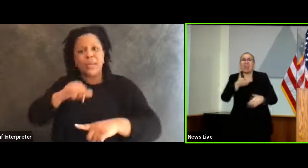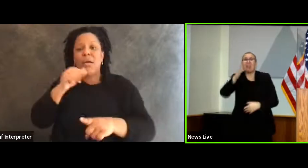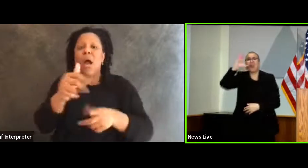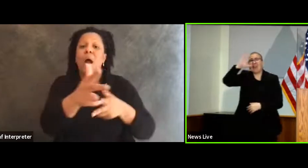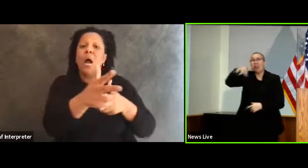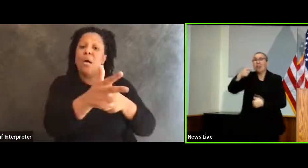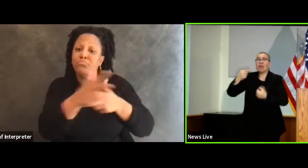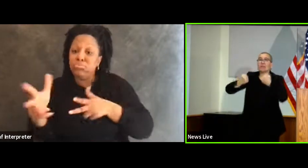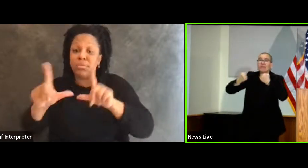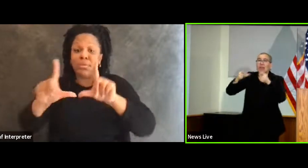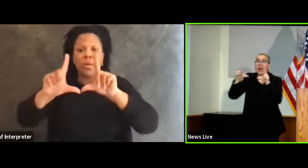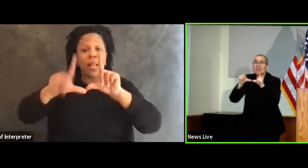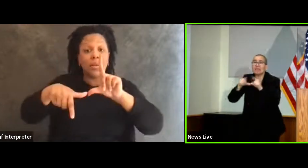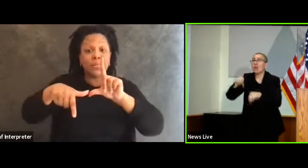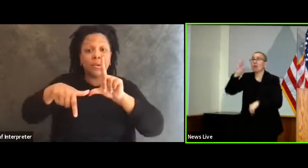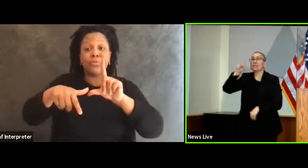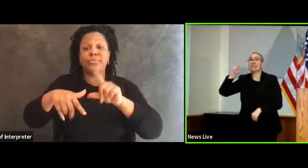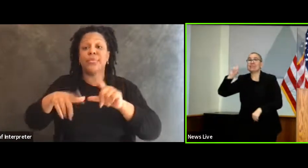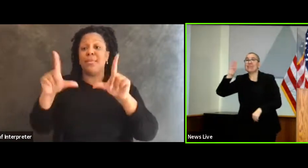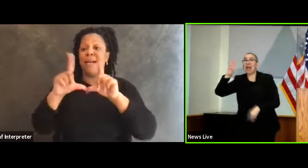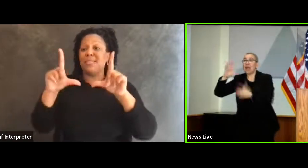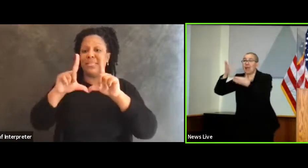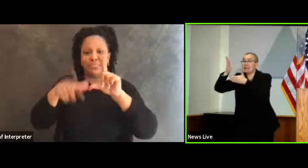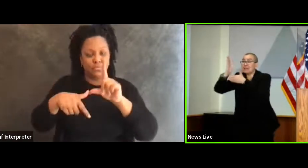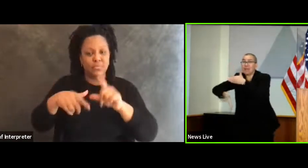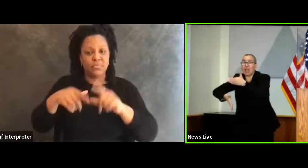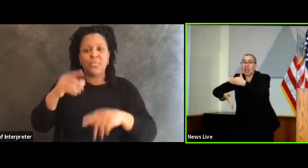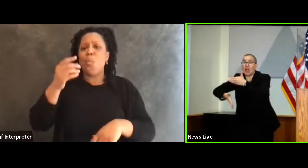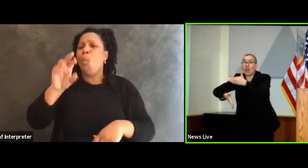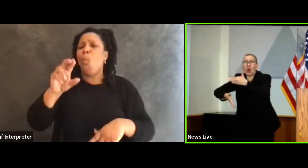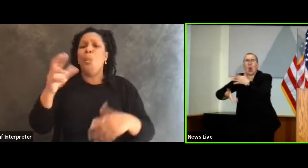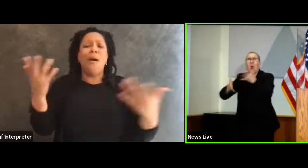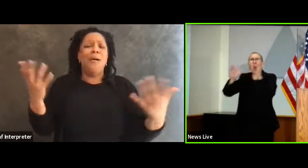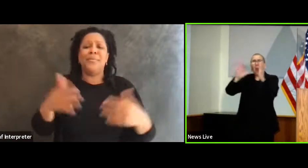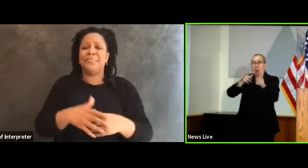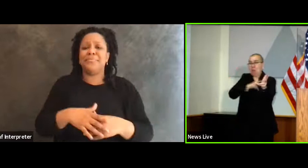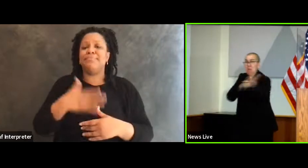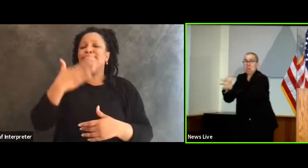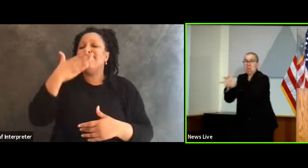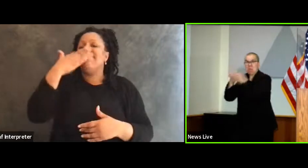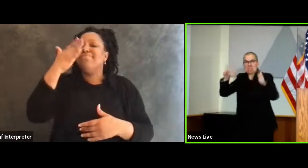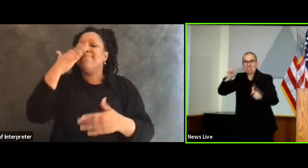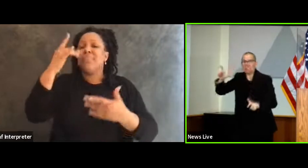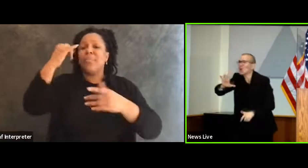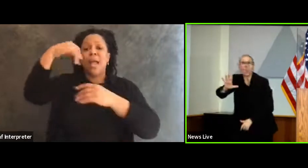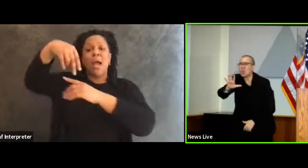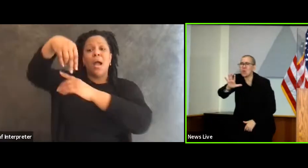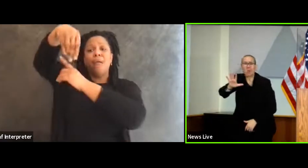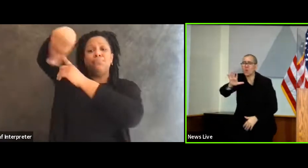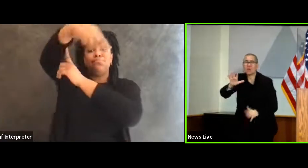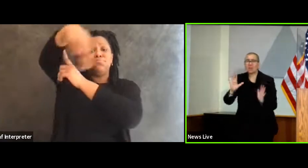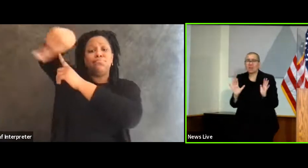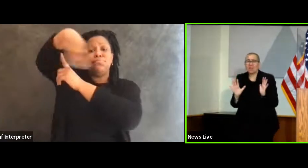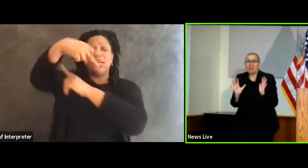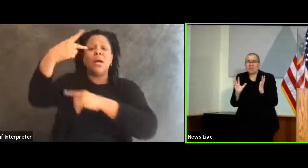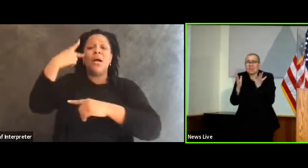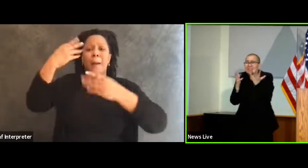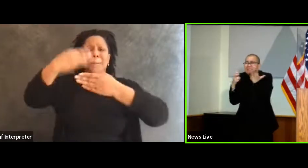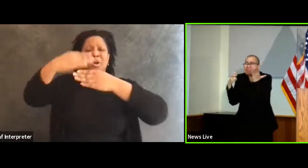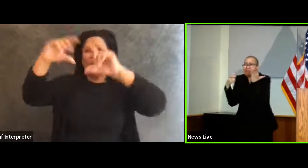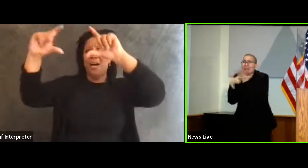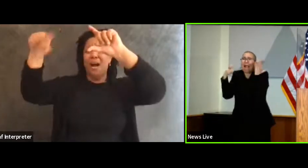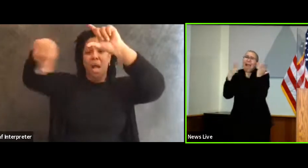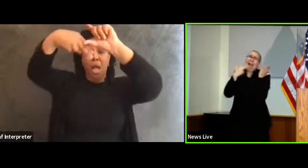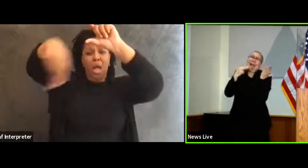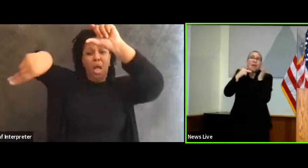common ground on bills that ask courts not to issue arrest warrants for every petty infraction. We have found common ground with